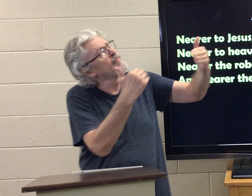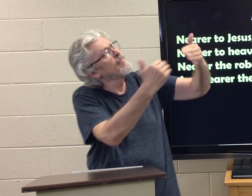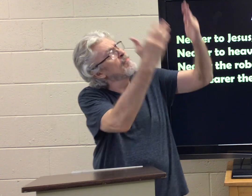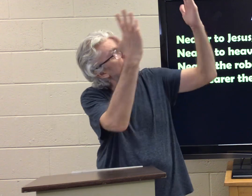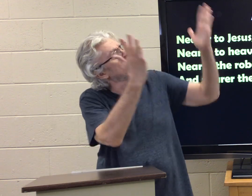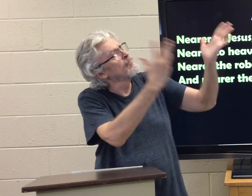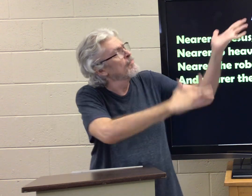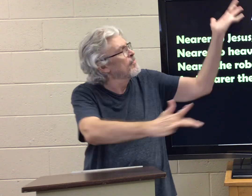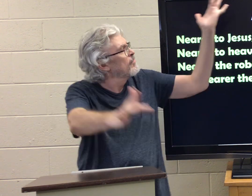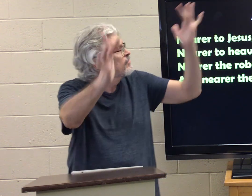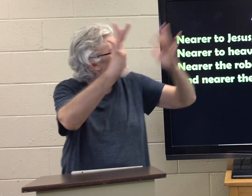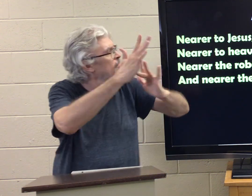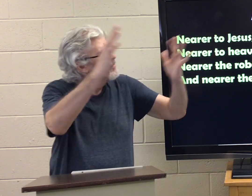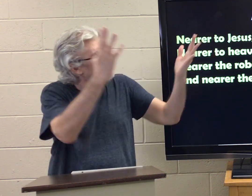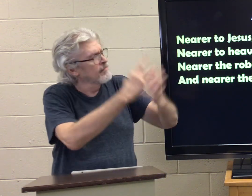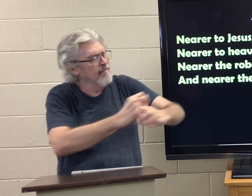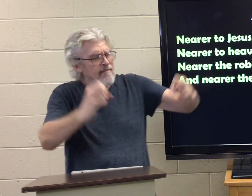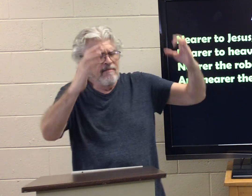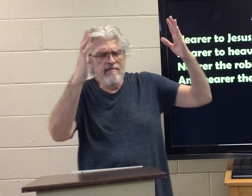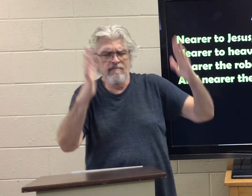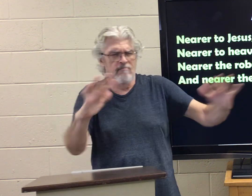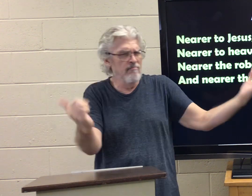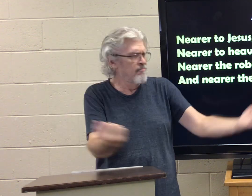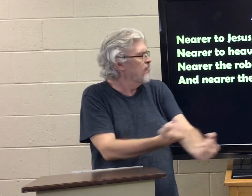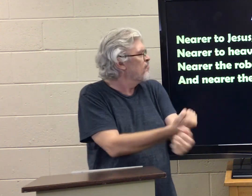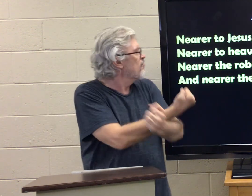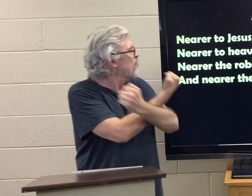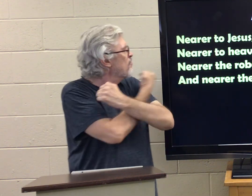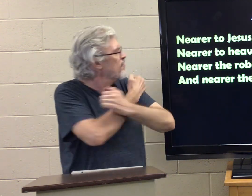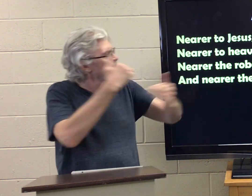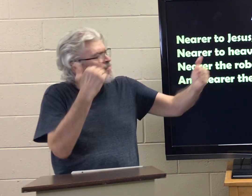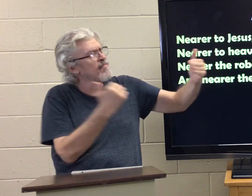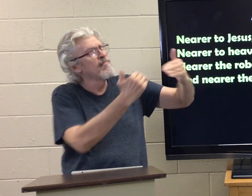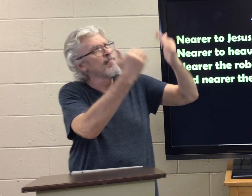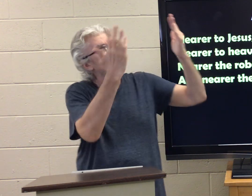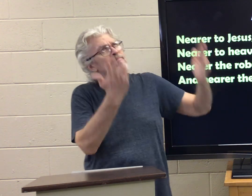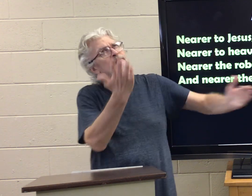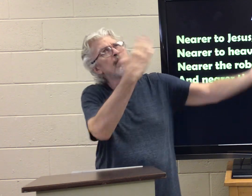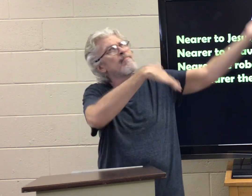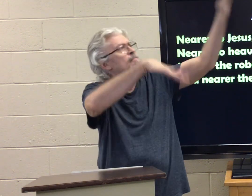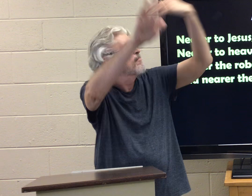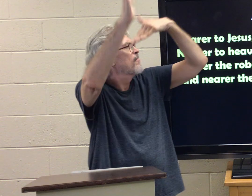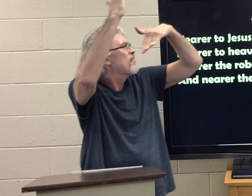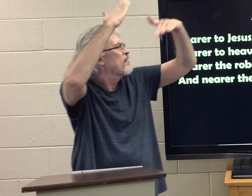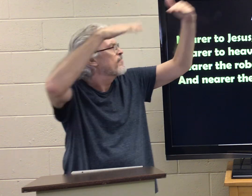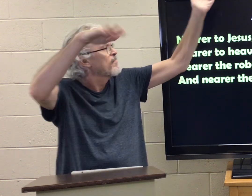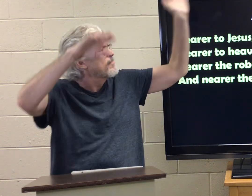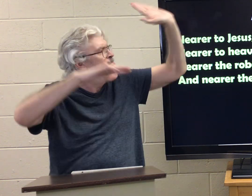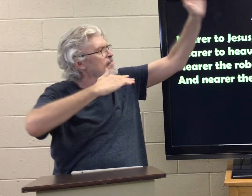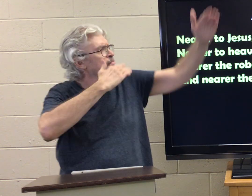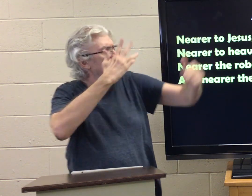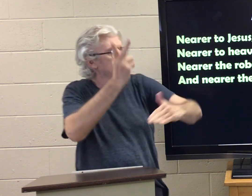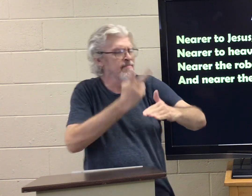Nearer to Jesus, the Savior of love. Nearer to heaven, his